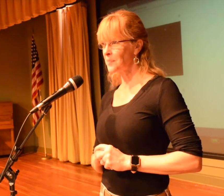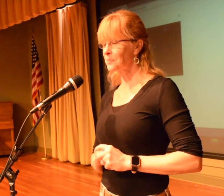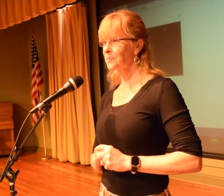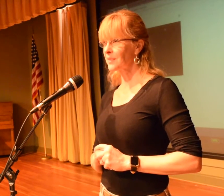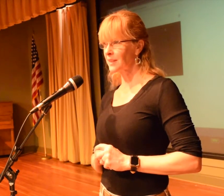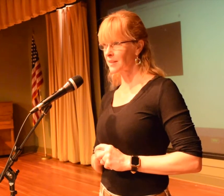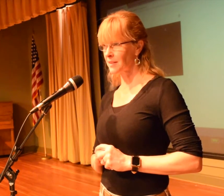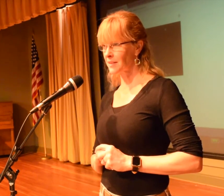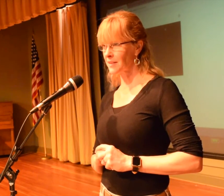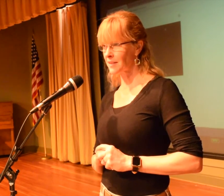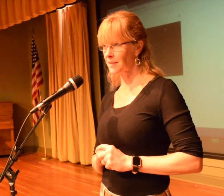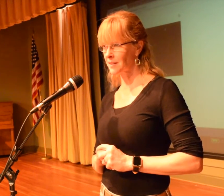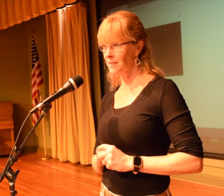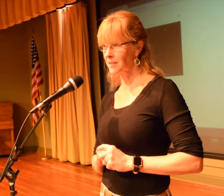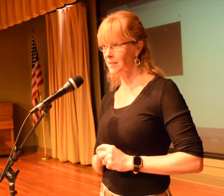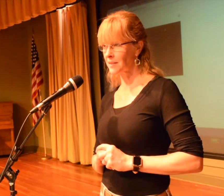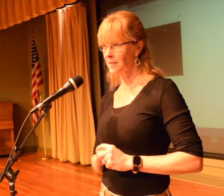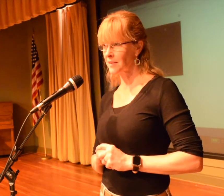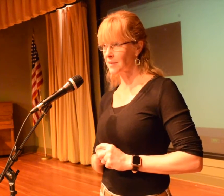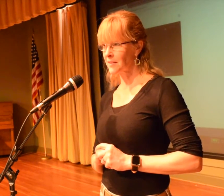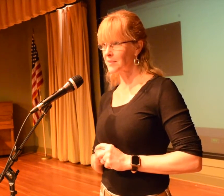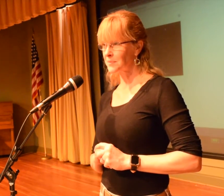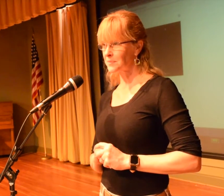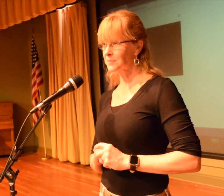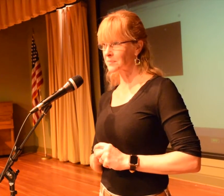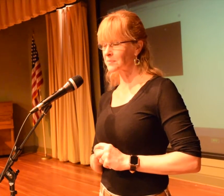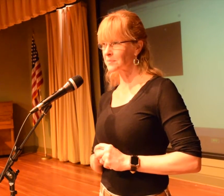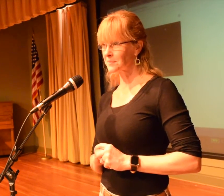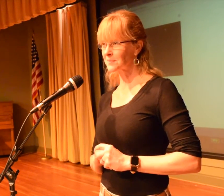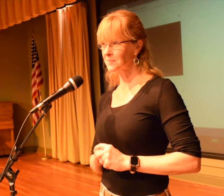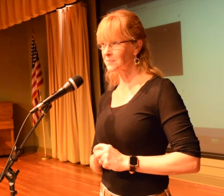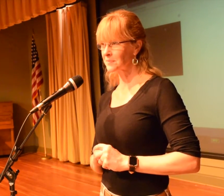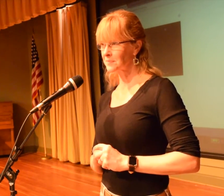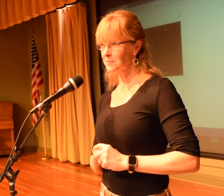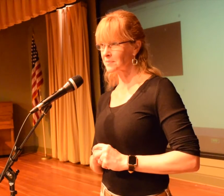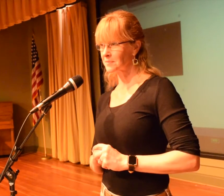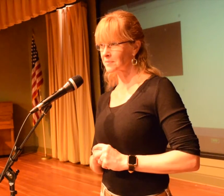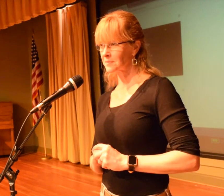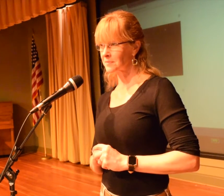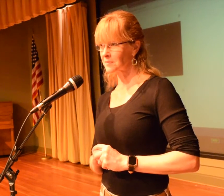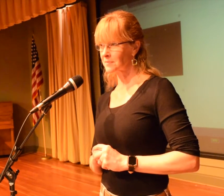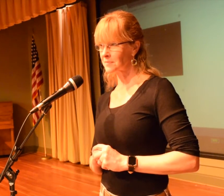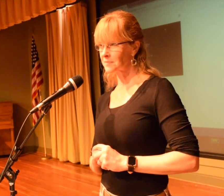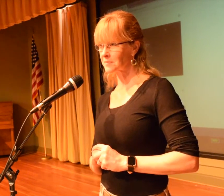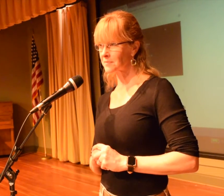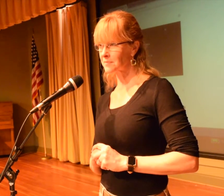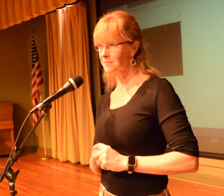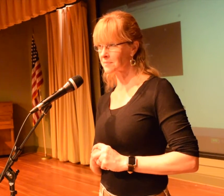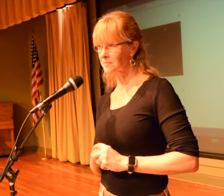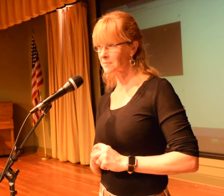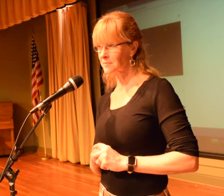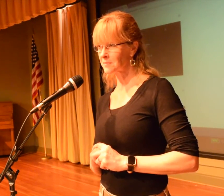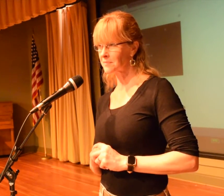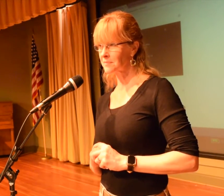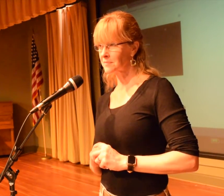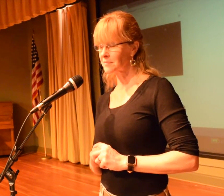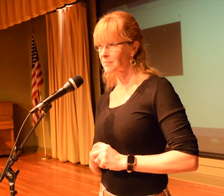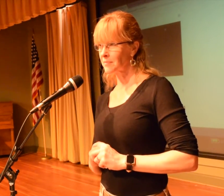I've had sign language with whatever I looked at in class, and a lot of counting, they show the hand forward as far as placing part